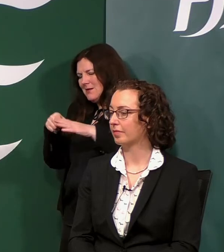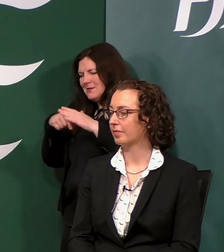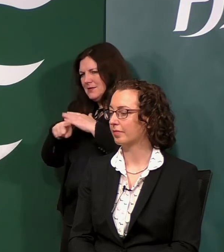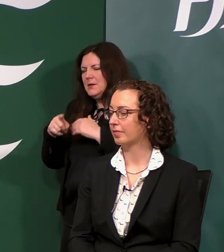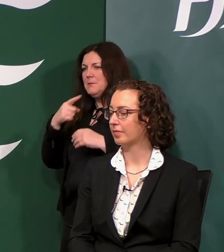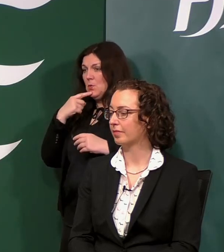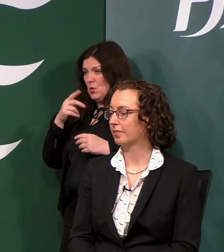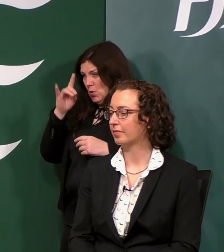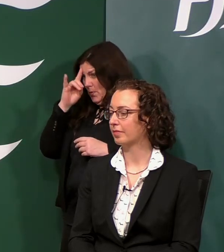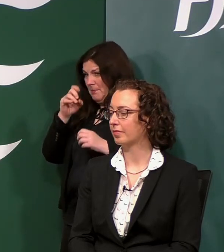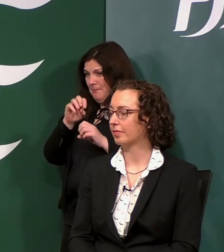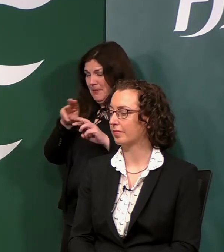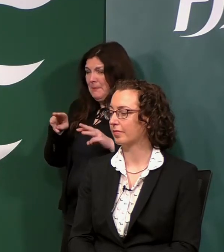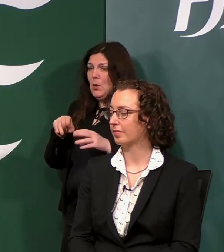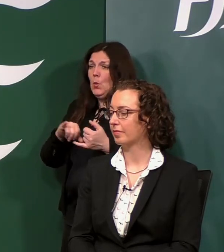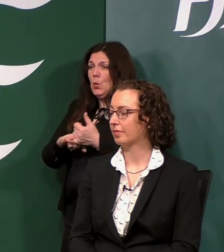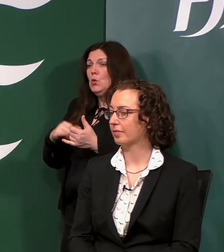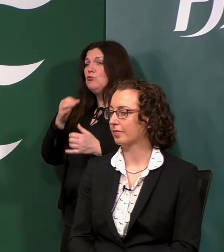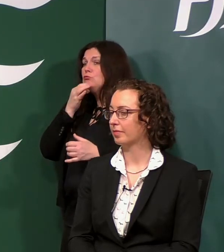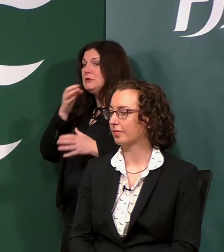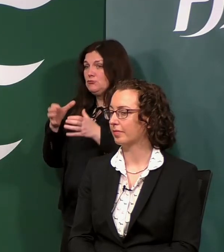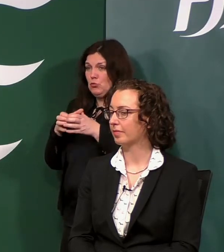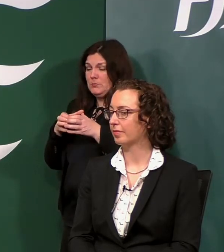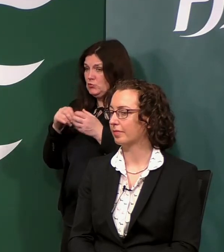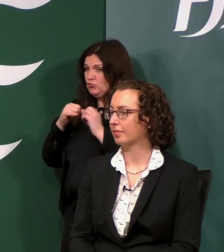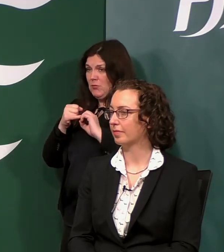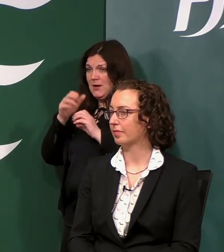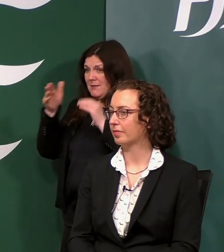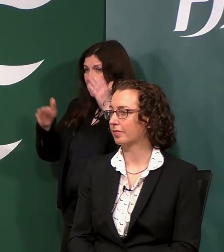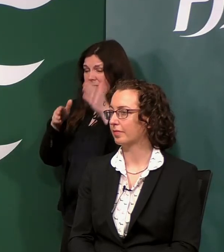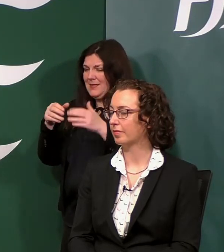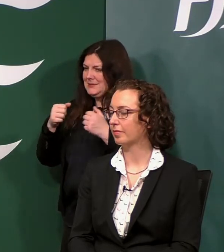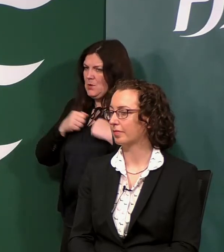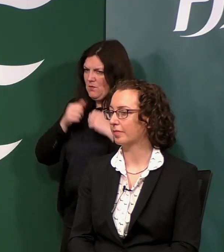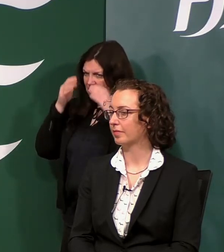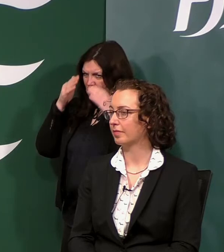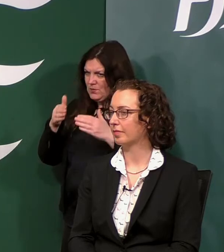year for those risk groups to try and get to those. And that's our focus and priority, really.